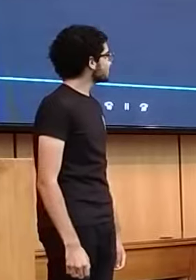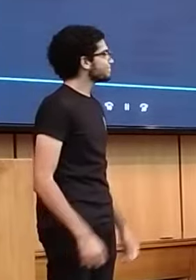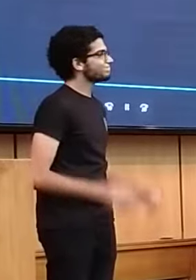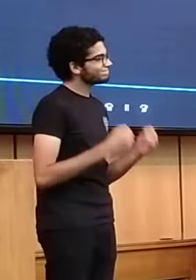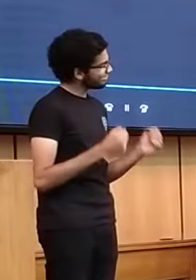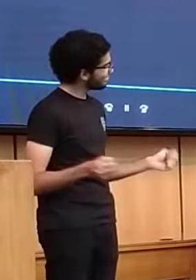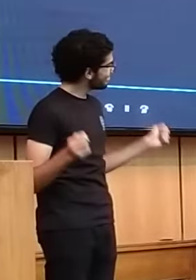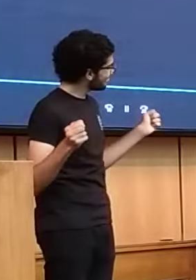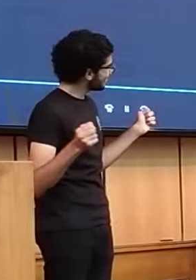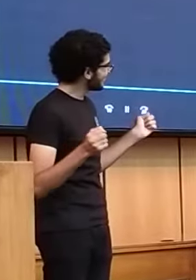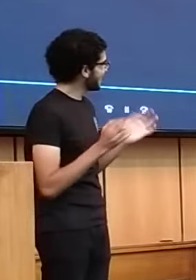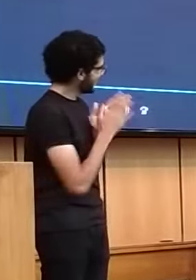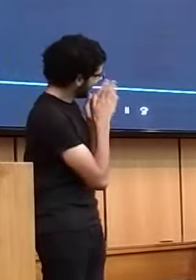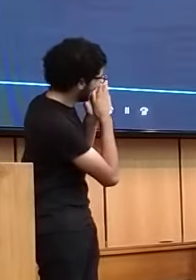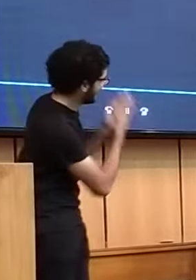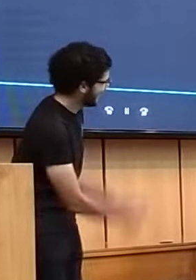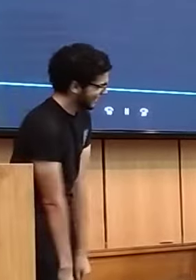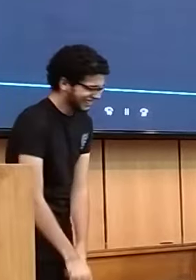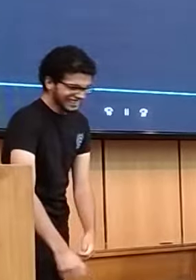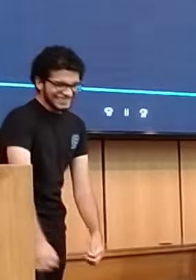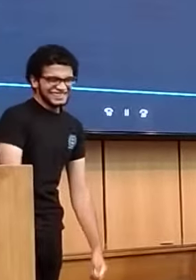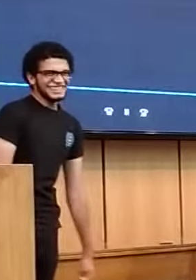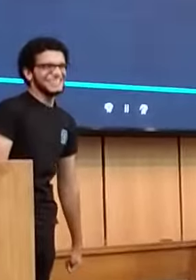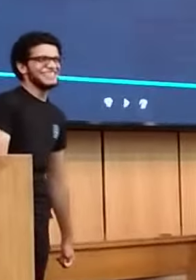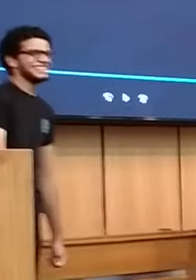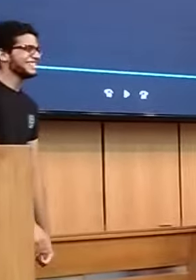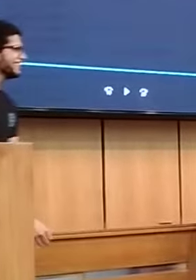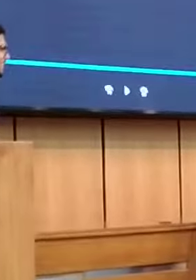Thank you.